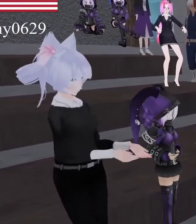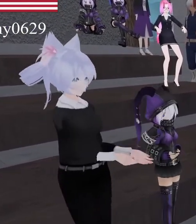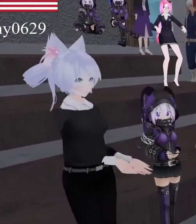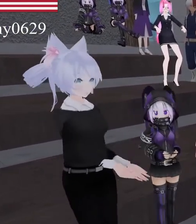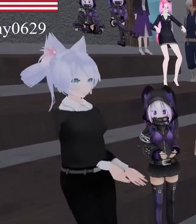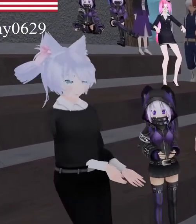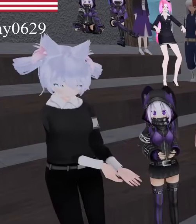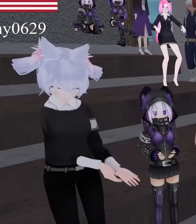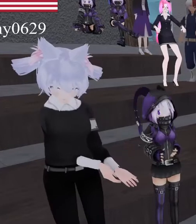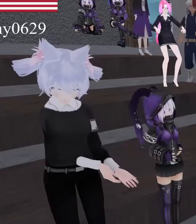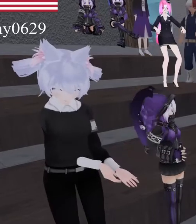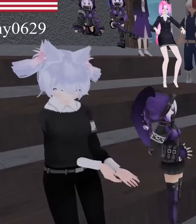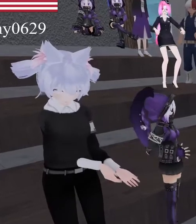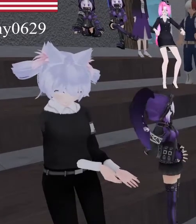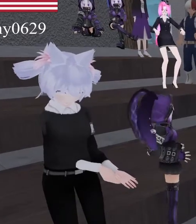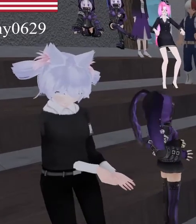I'm confused now.